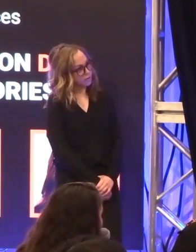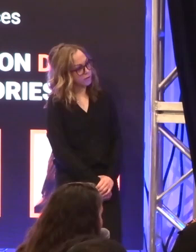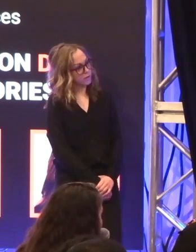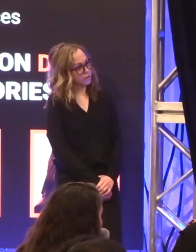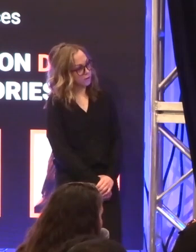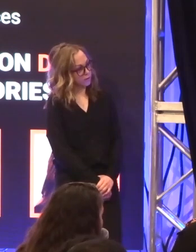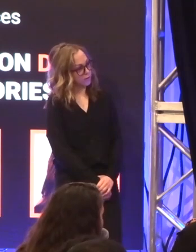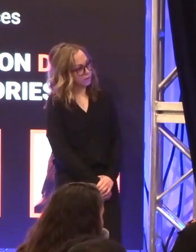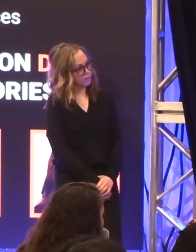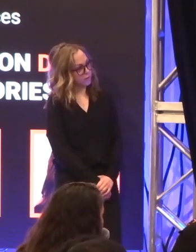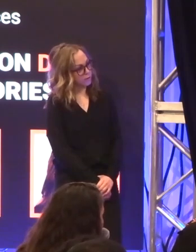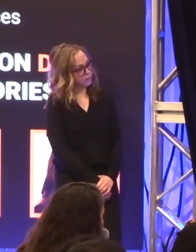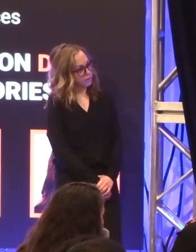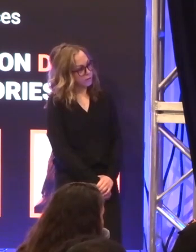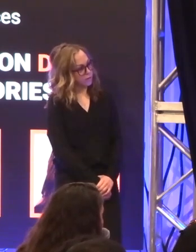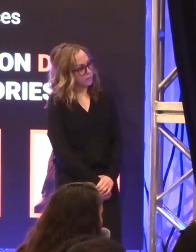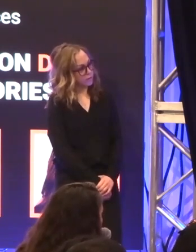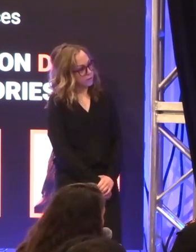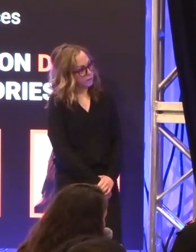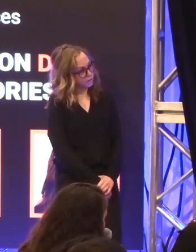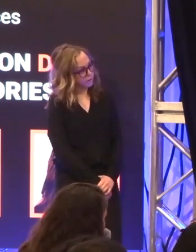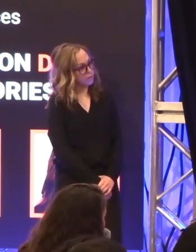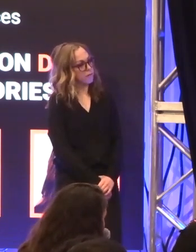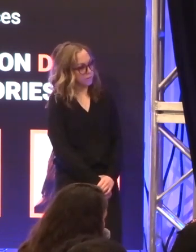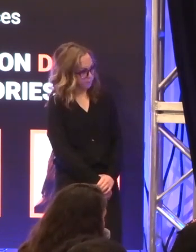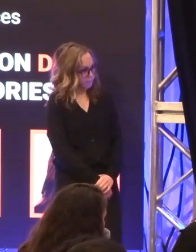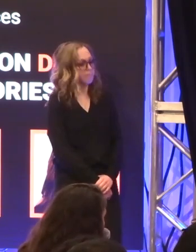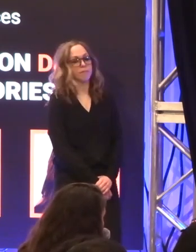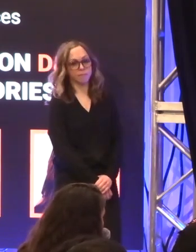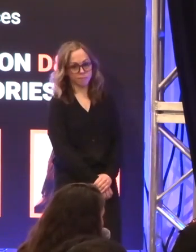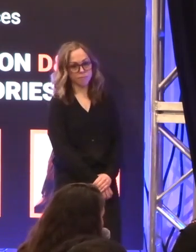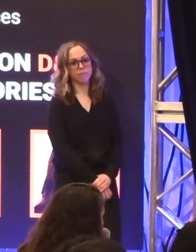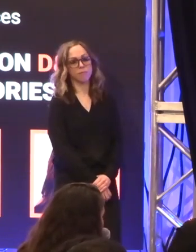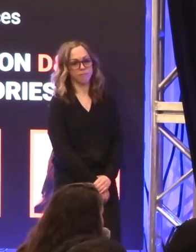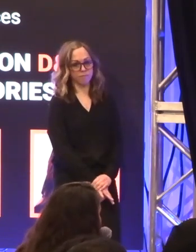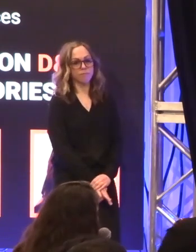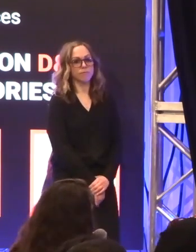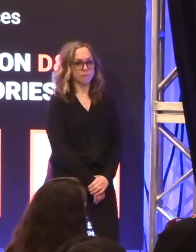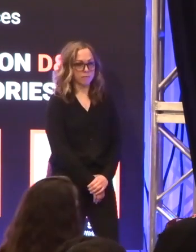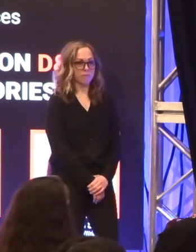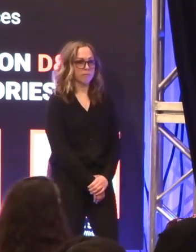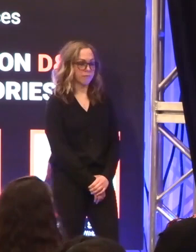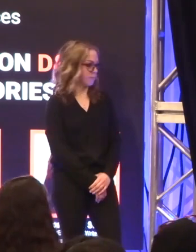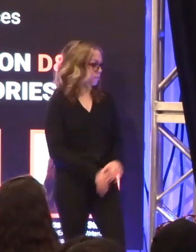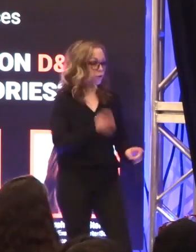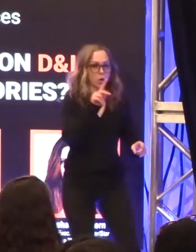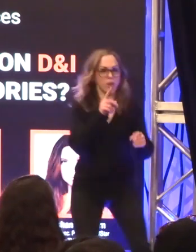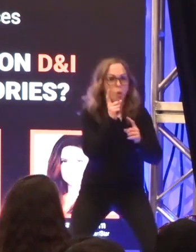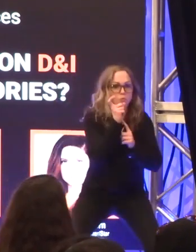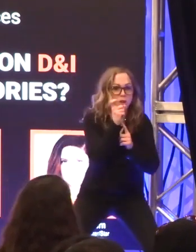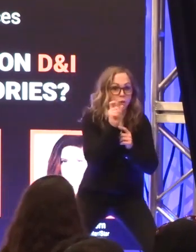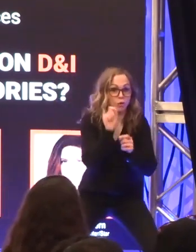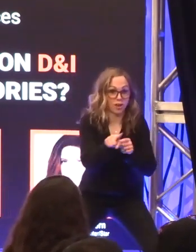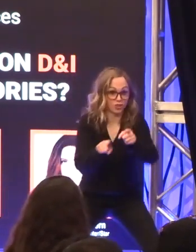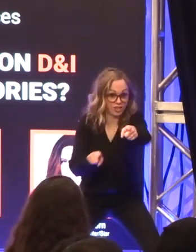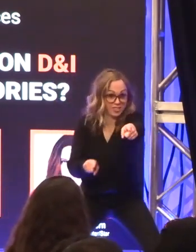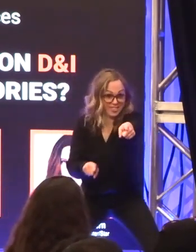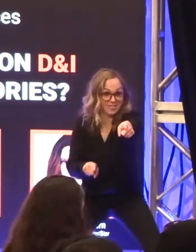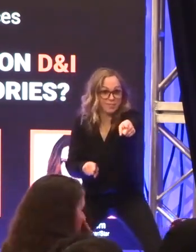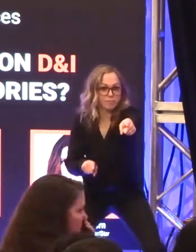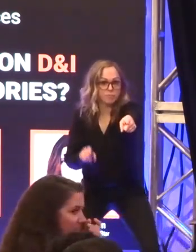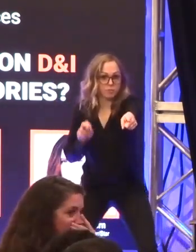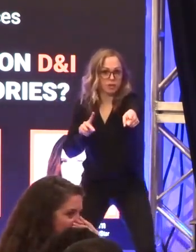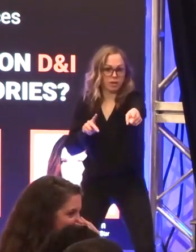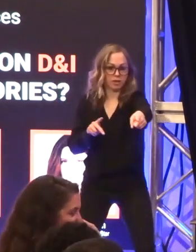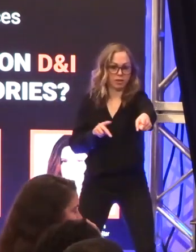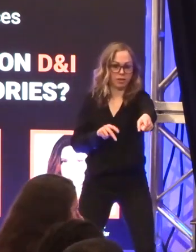then finally they understand it. And they need to make it personal for everyone in order to make that change. Thank you. Okay, we have time for one more question. Let's go here in